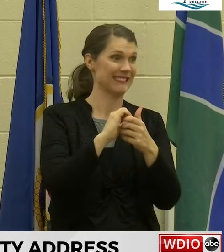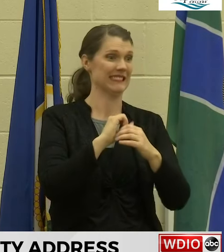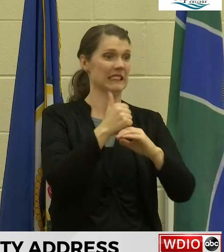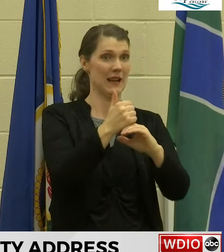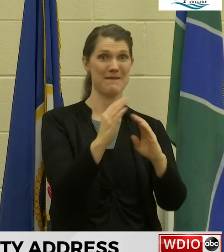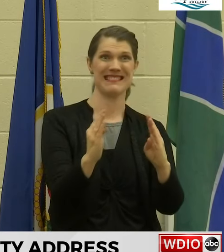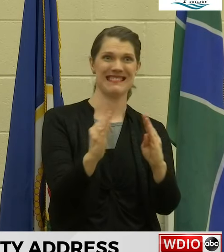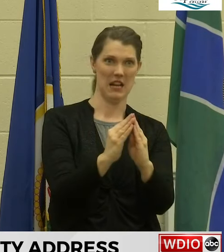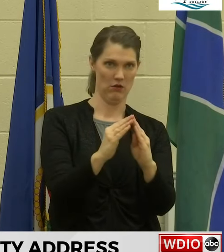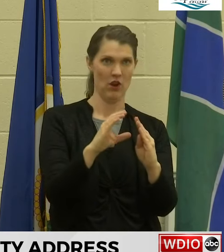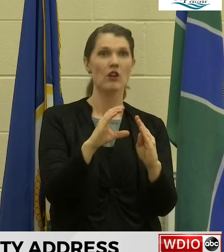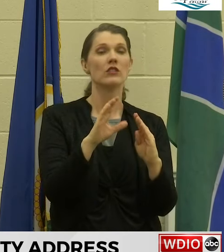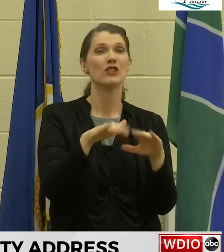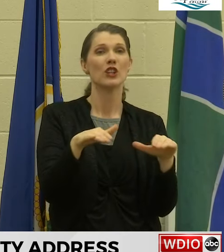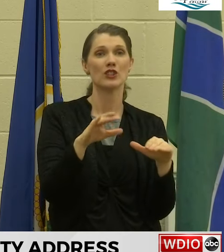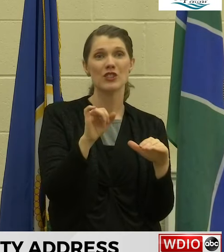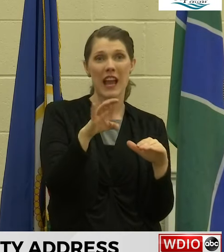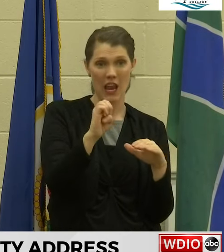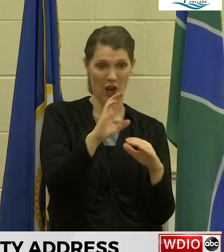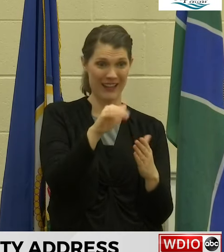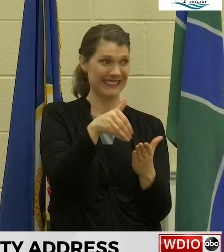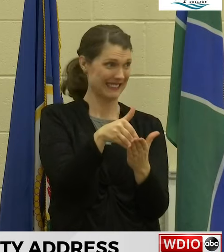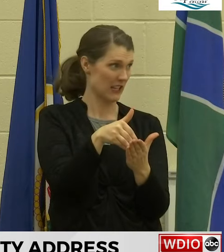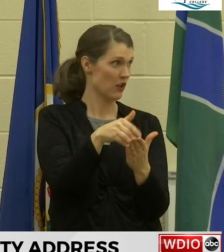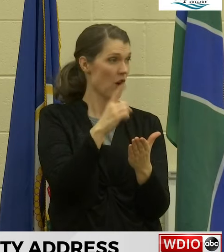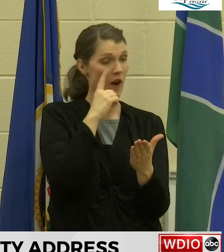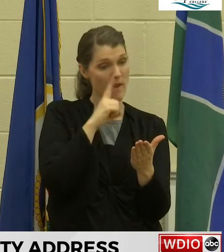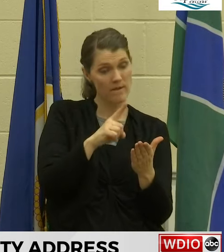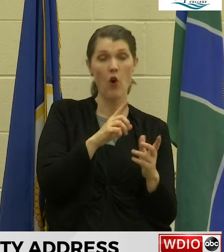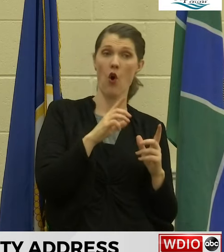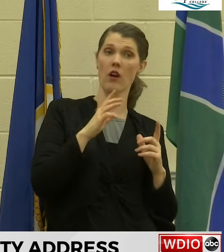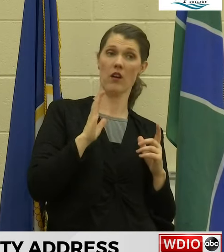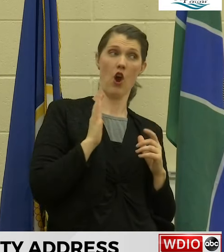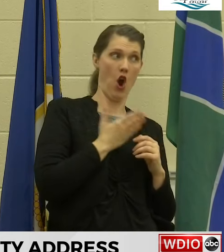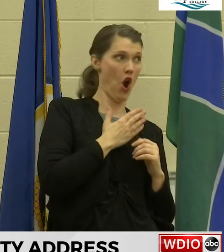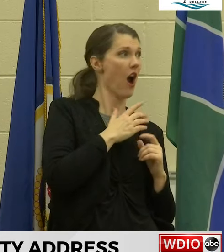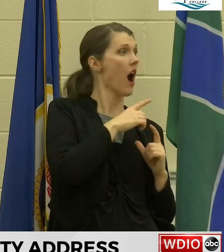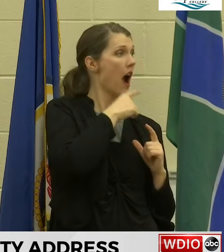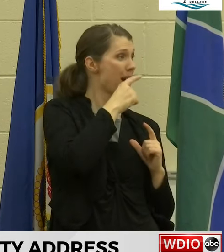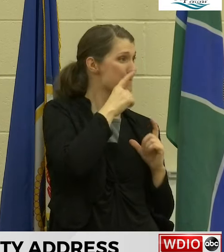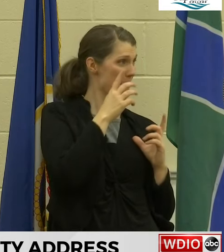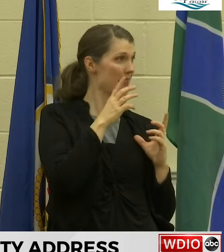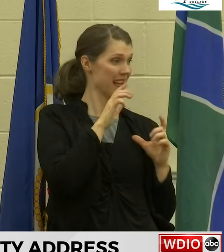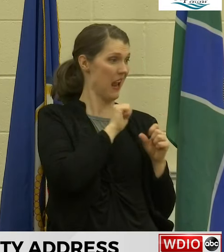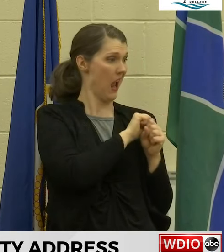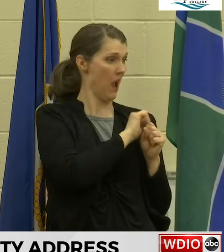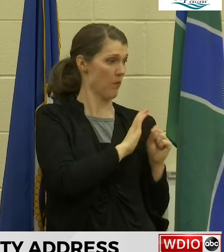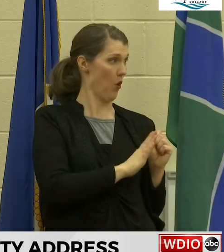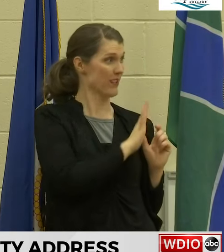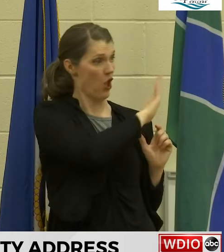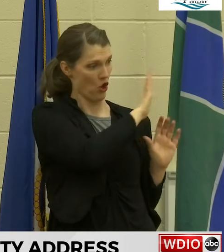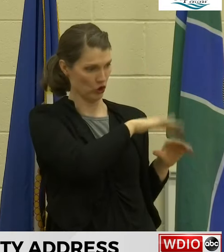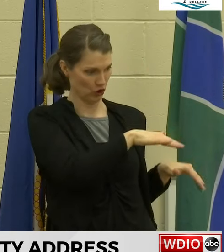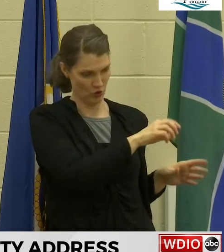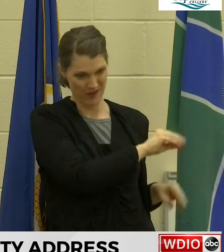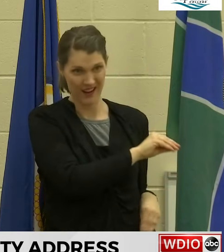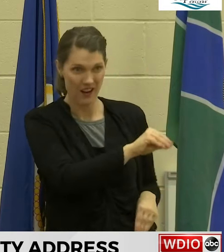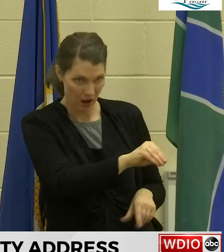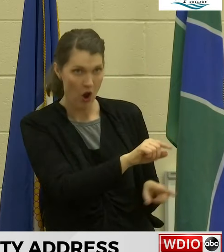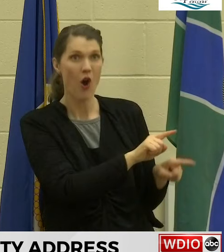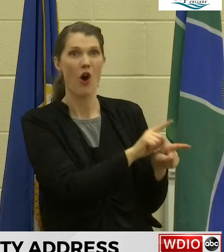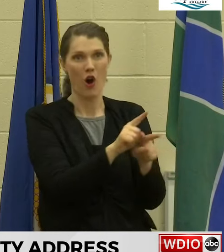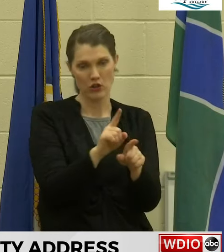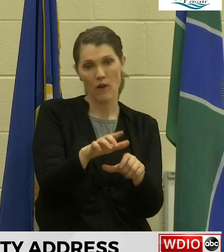downtown childcare center for children of public employees and low-income